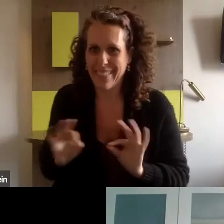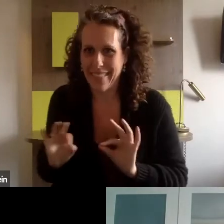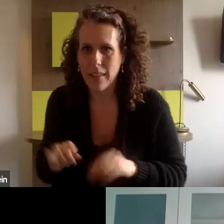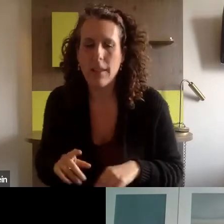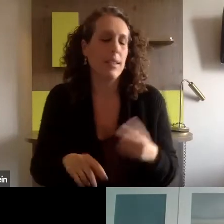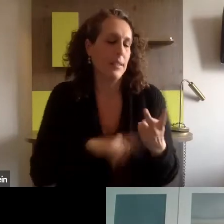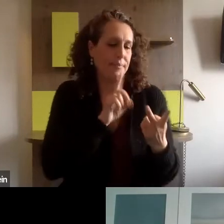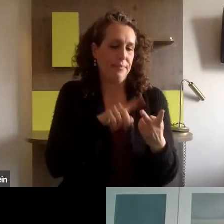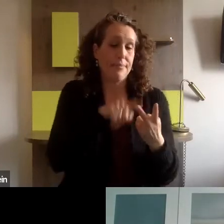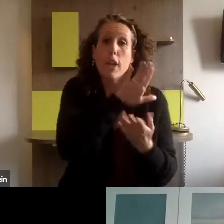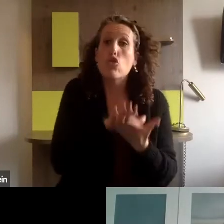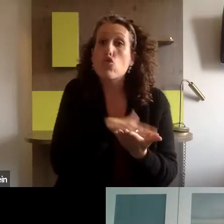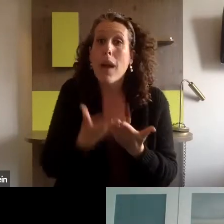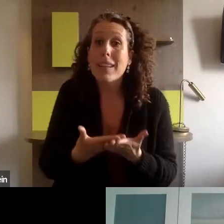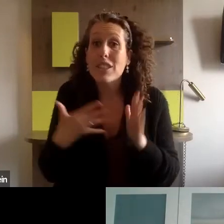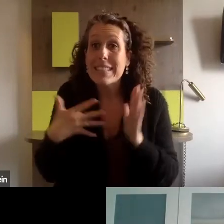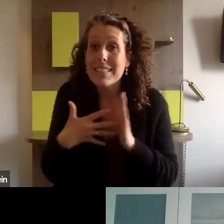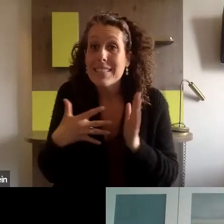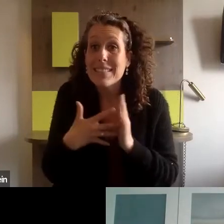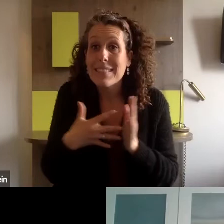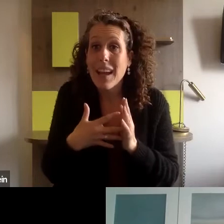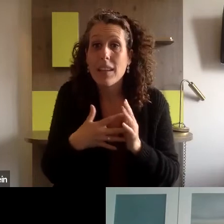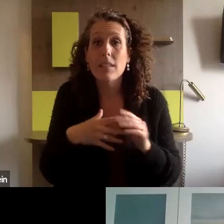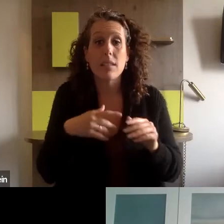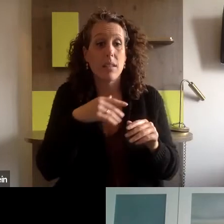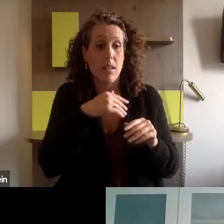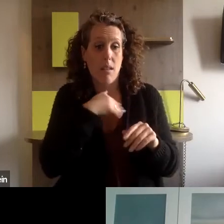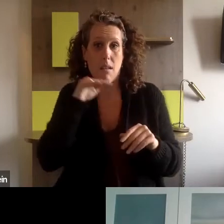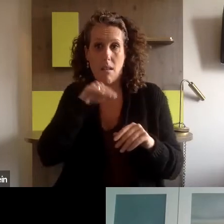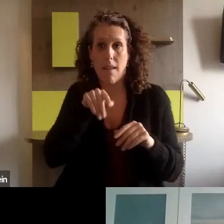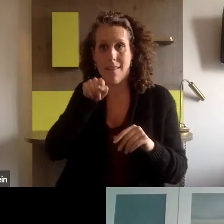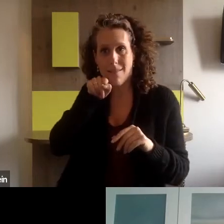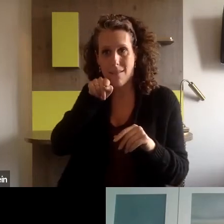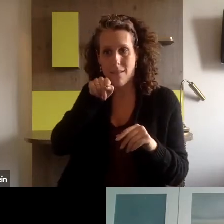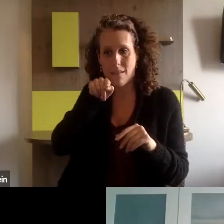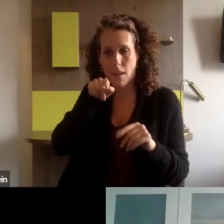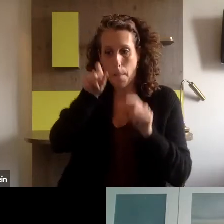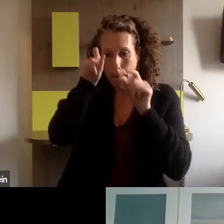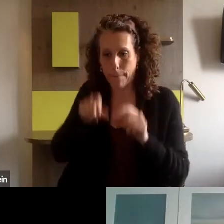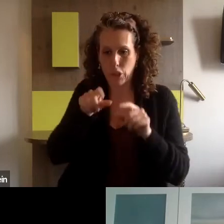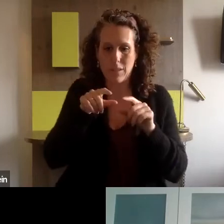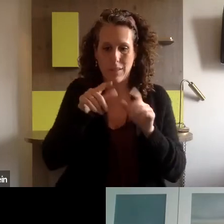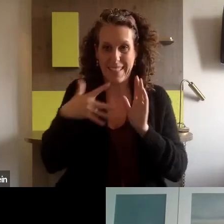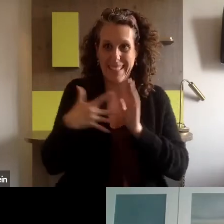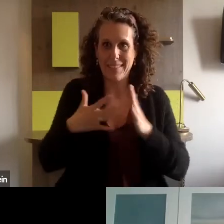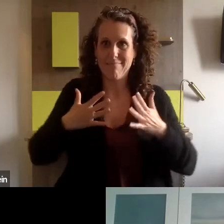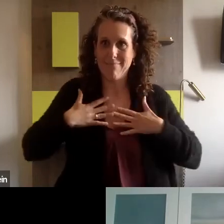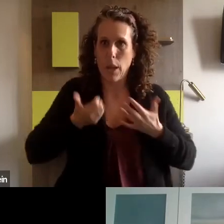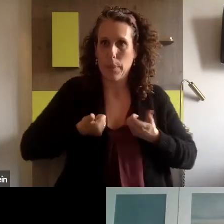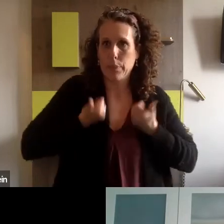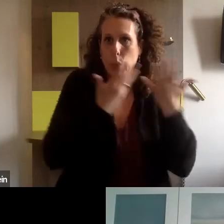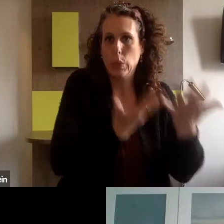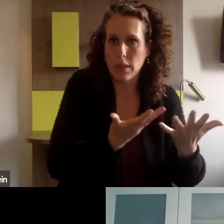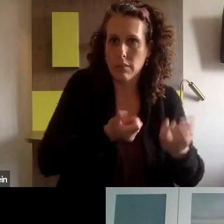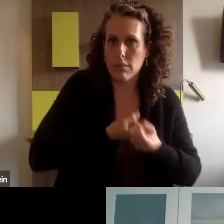test, where the test takers are asked to produce something, we did in this this study we did not. We only focused at